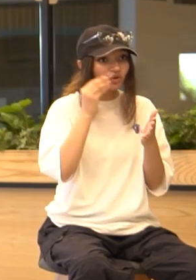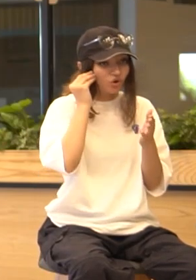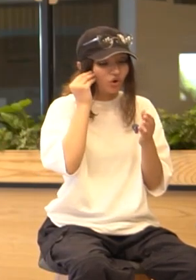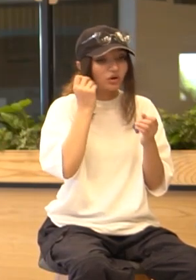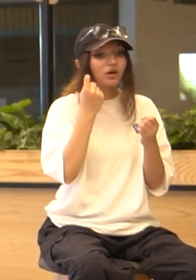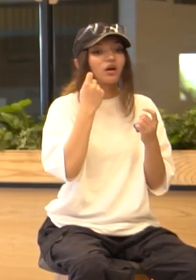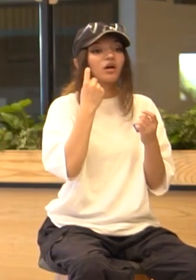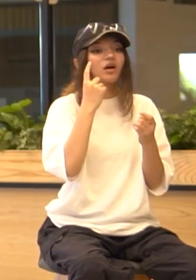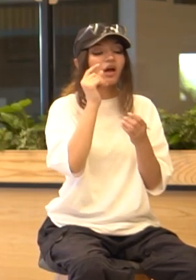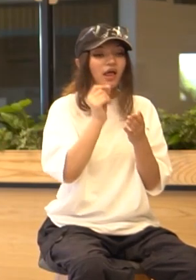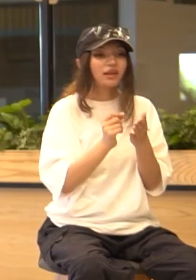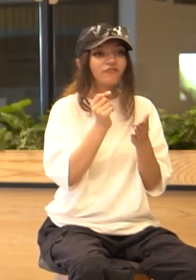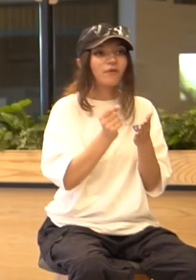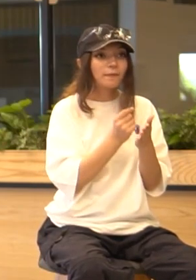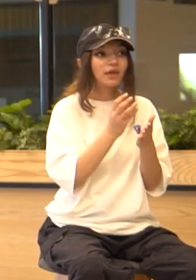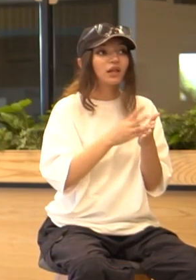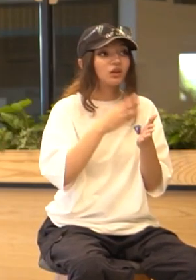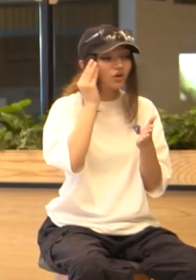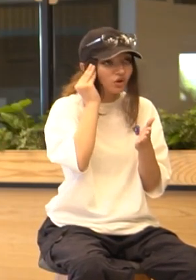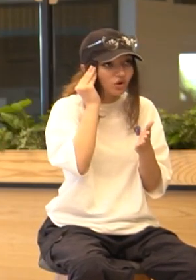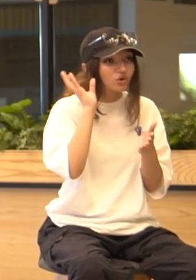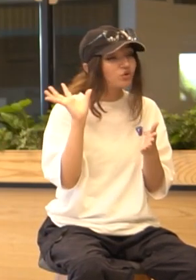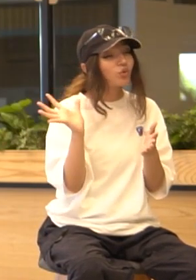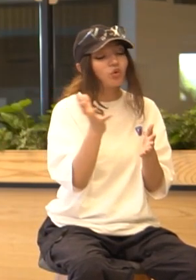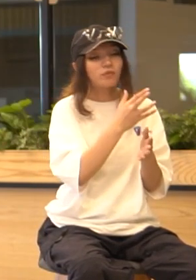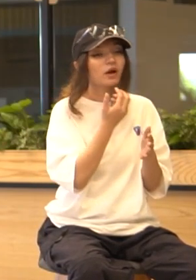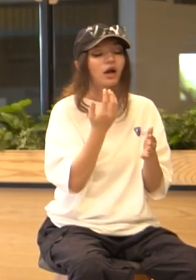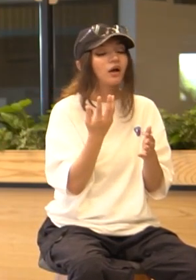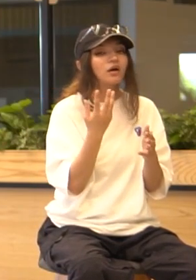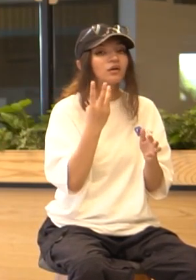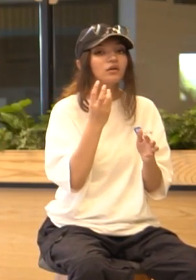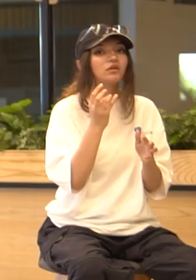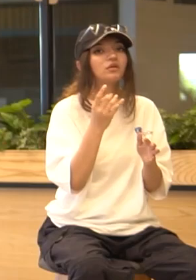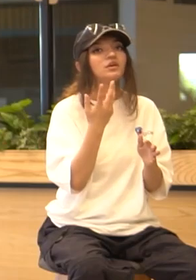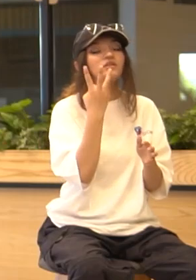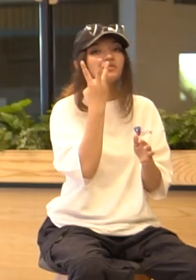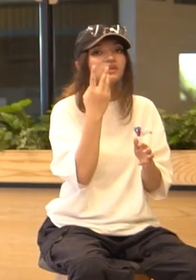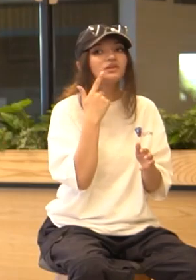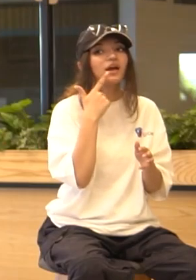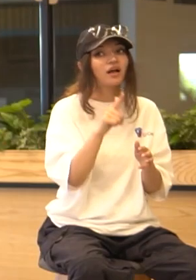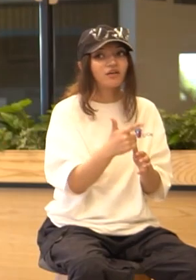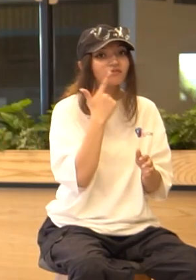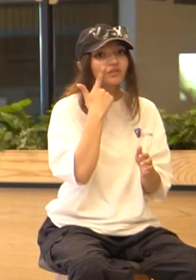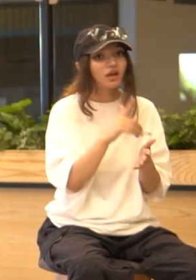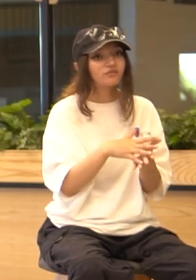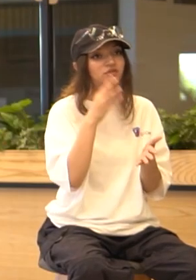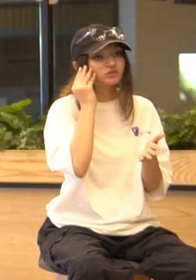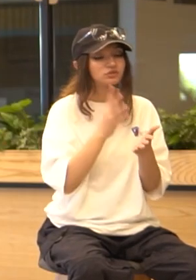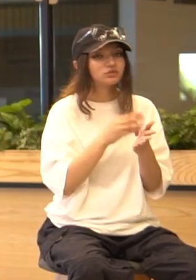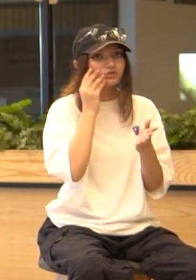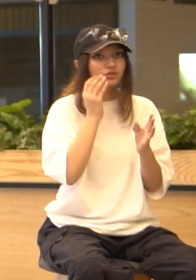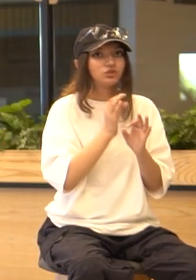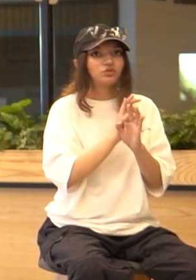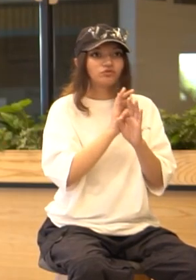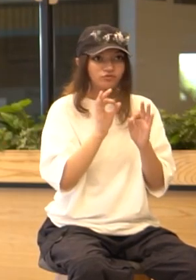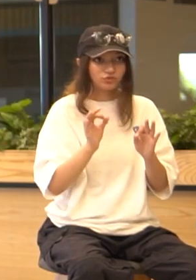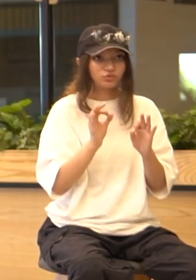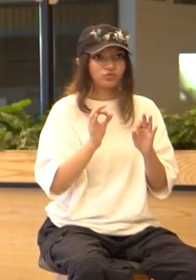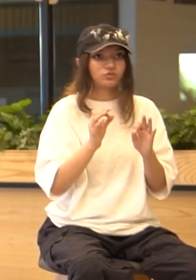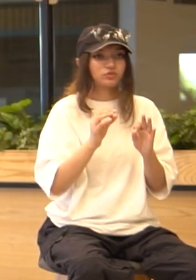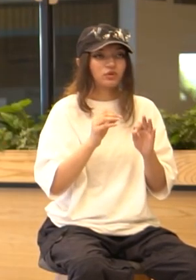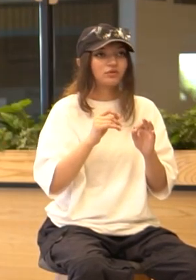Urdu alphabet on the tip of my tongue, to explore, to be able to like explore those quorums, to be able to